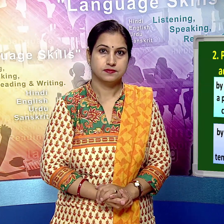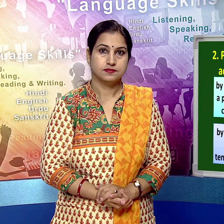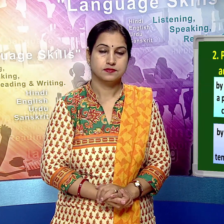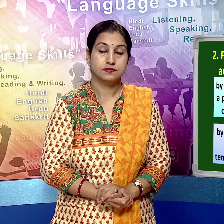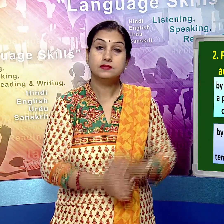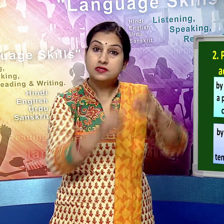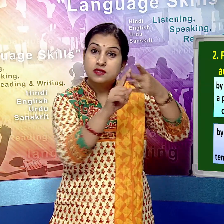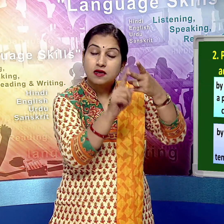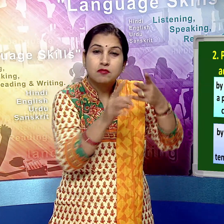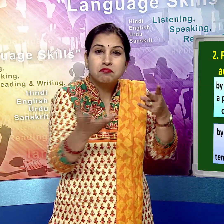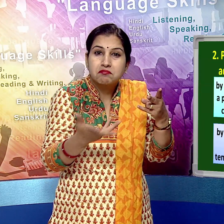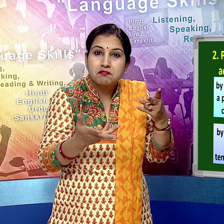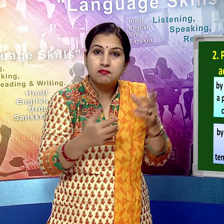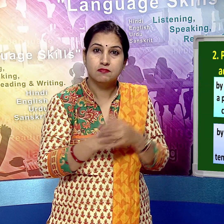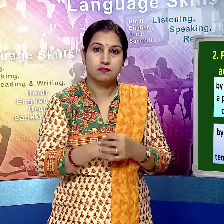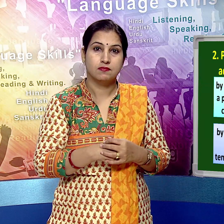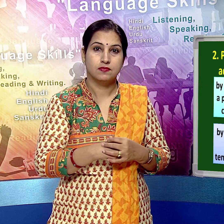The second point is